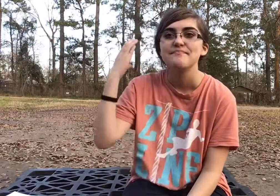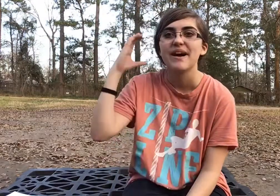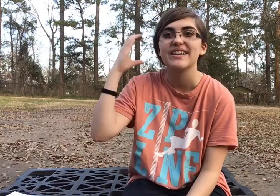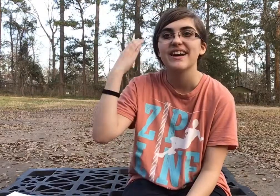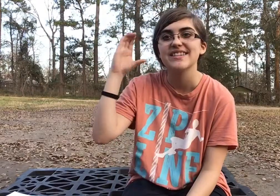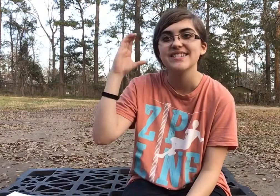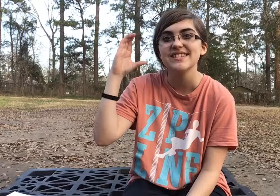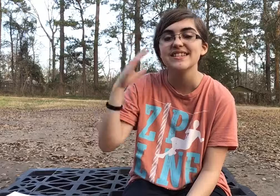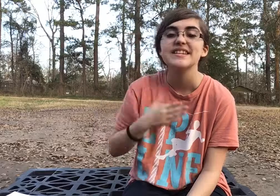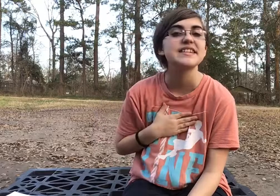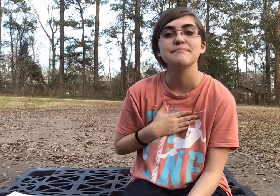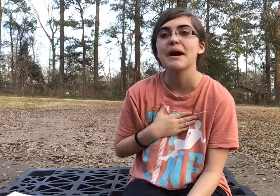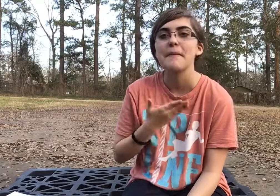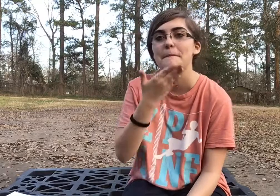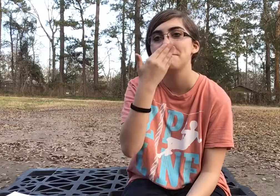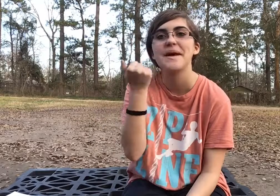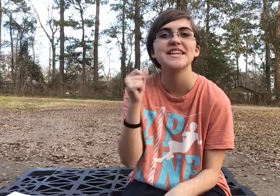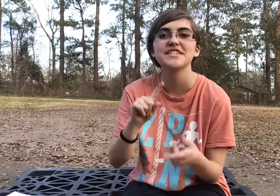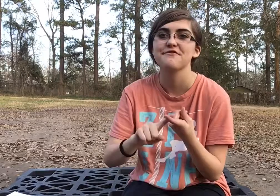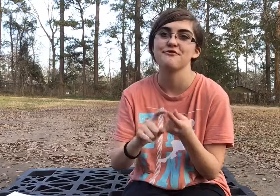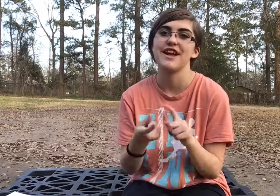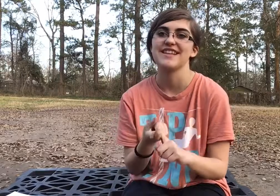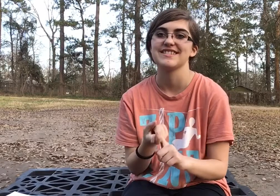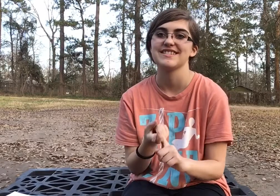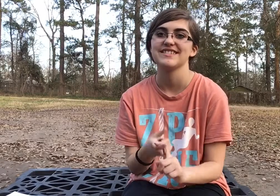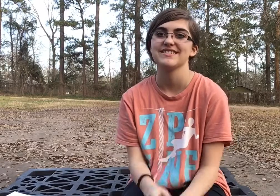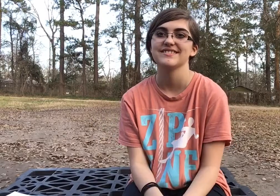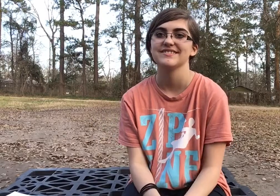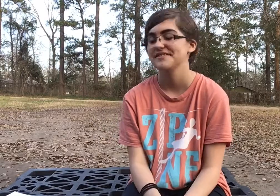My cousin is my best friend.